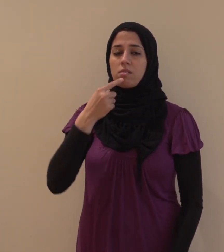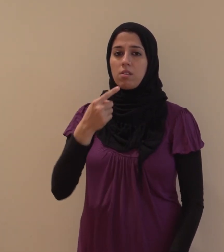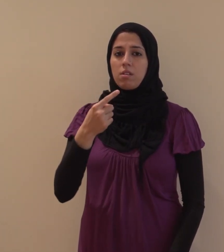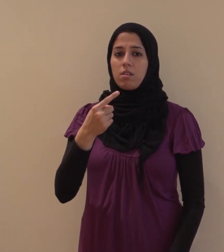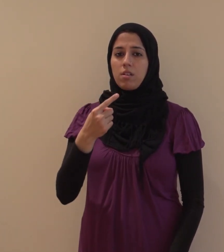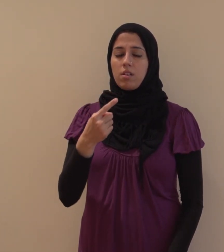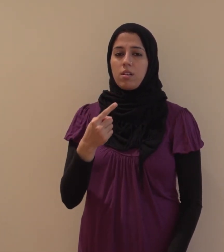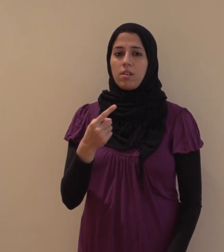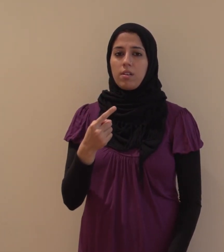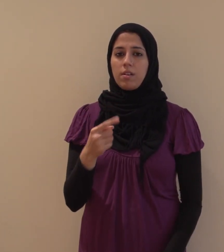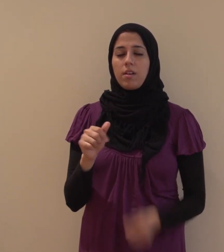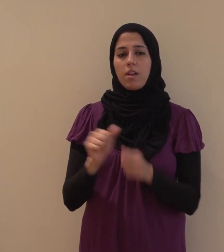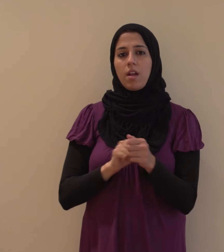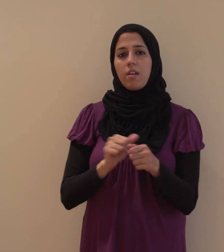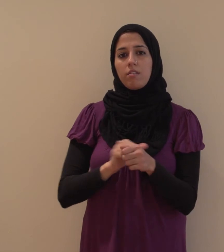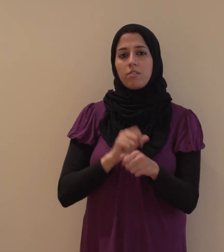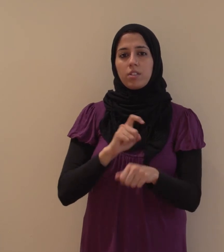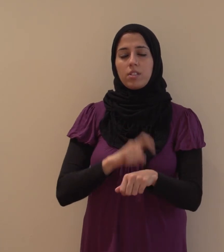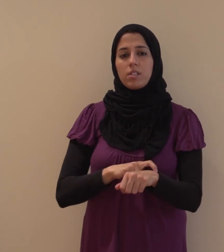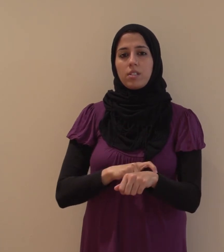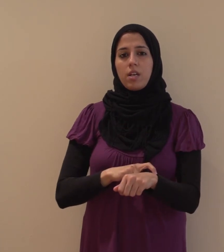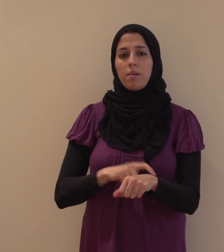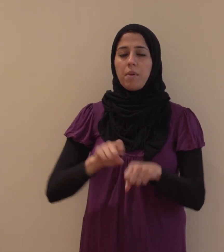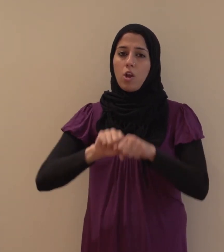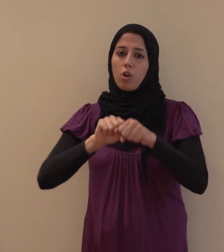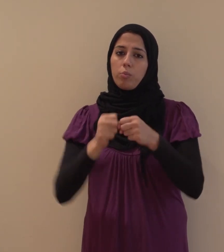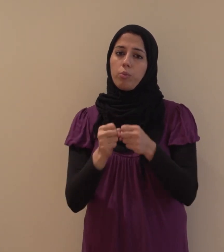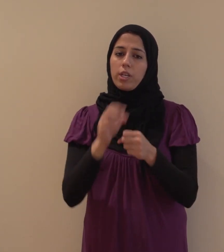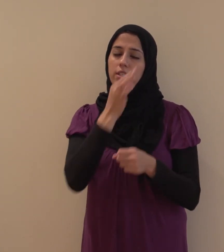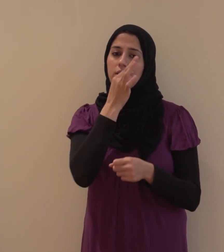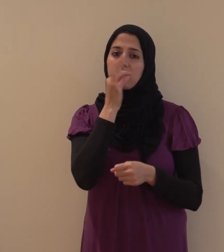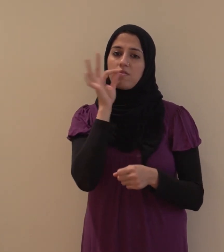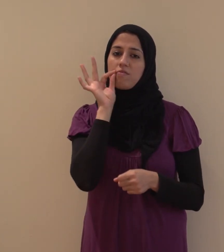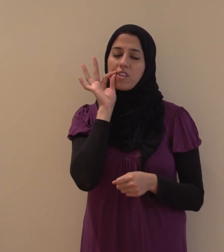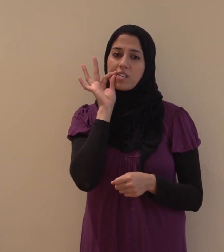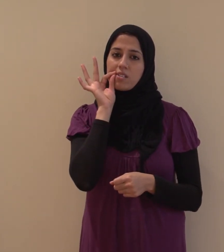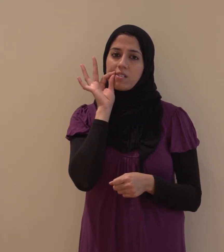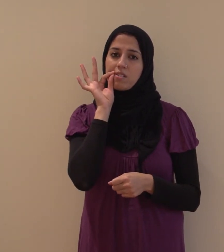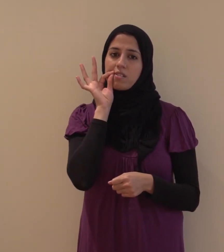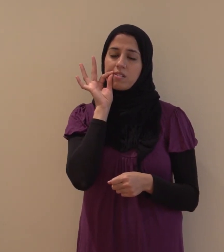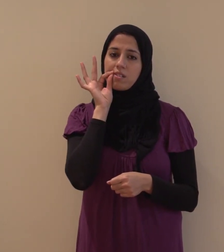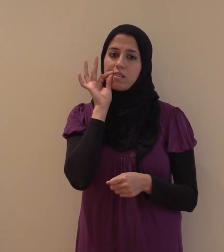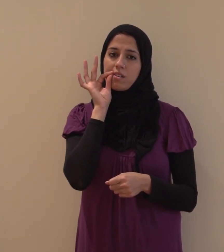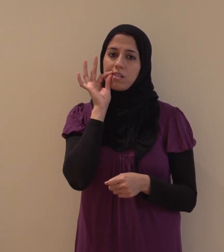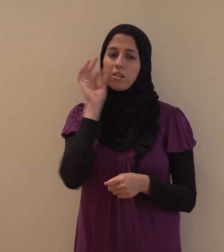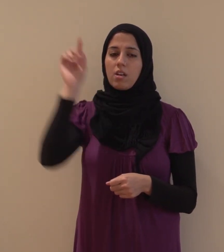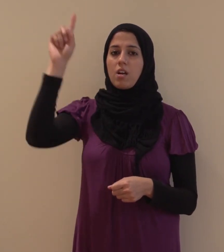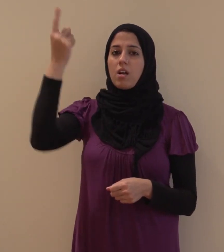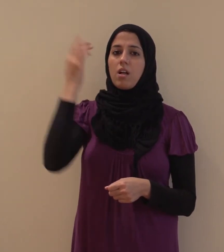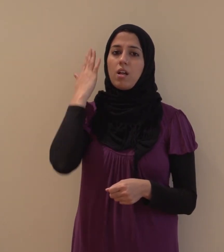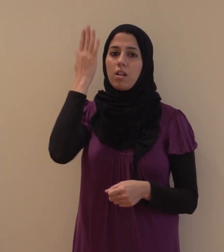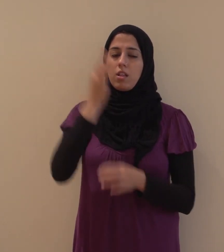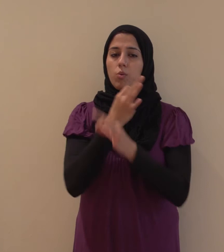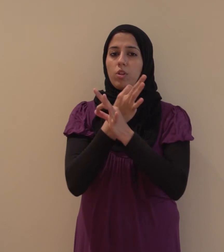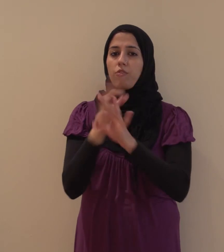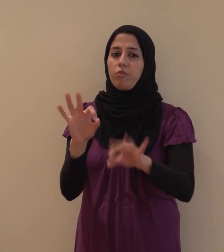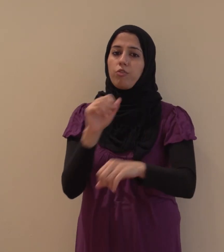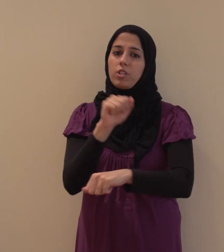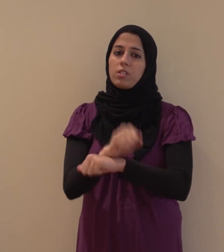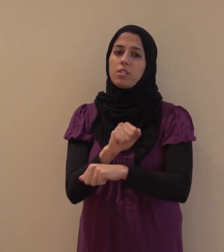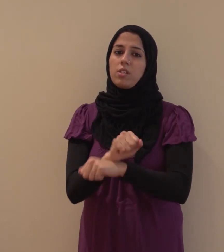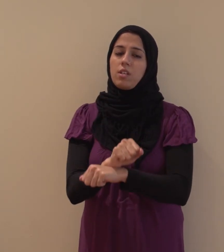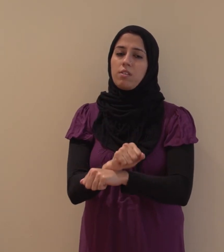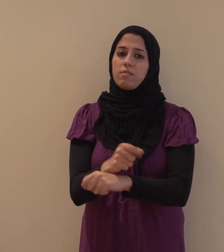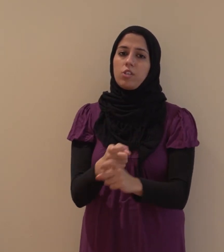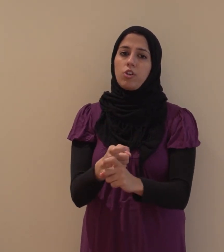from of his slaves from the hellfire. So this is also one of the time. That's why you can